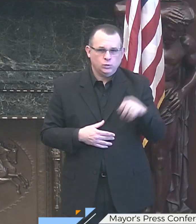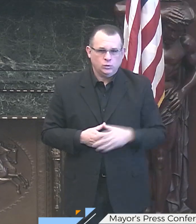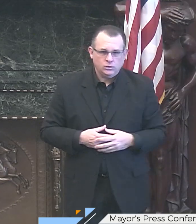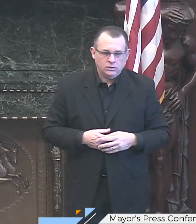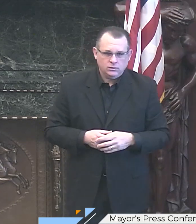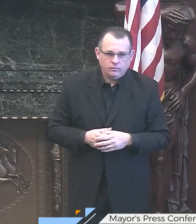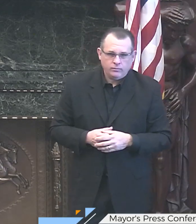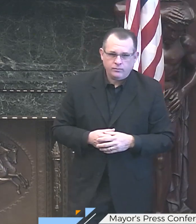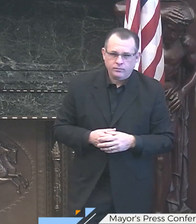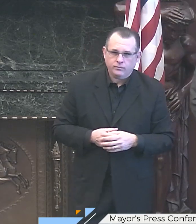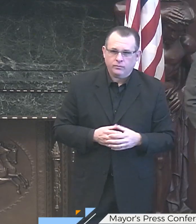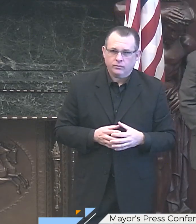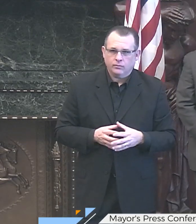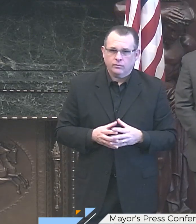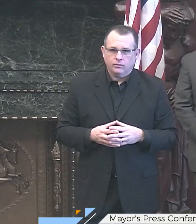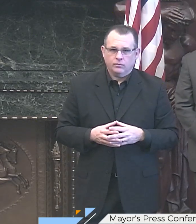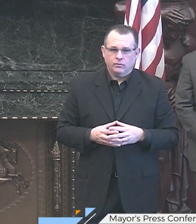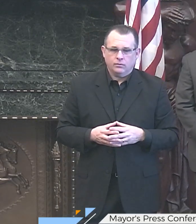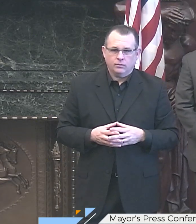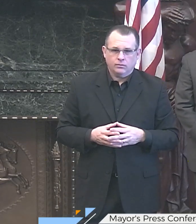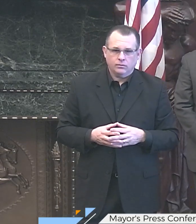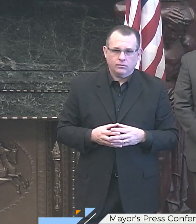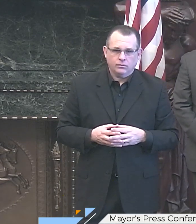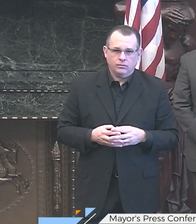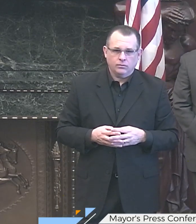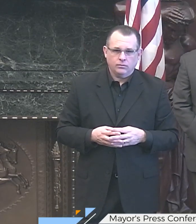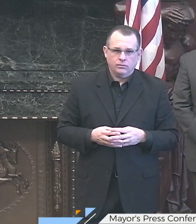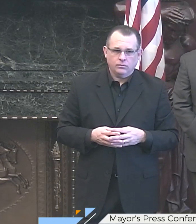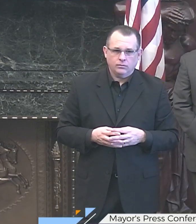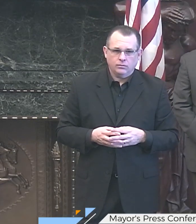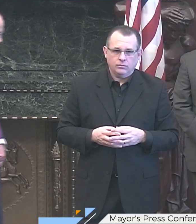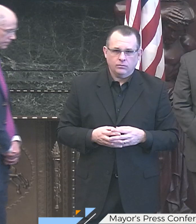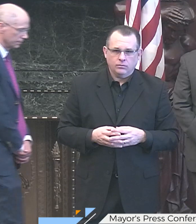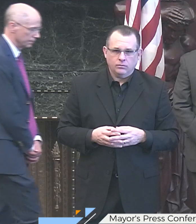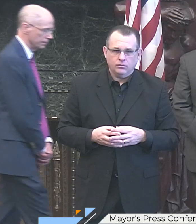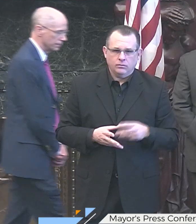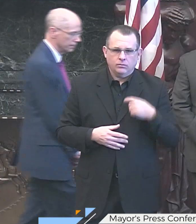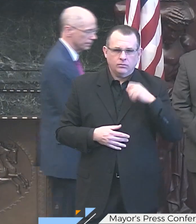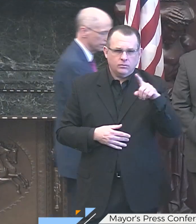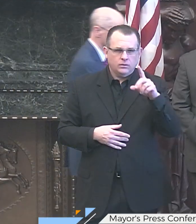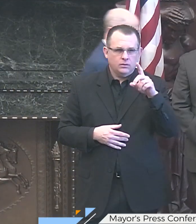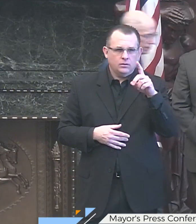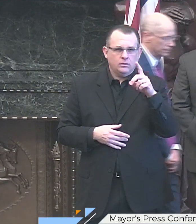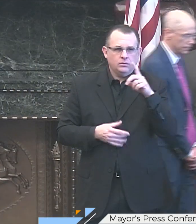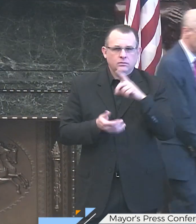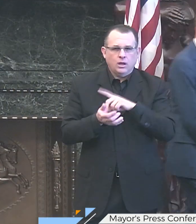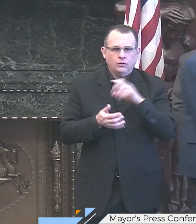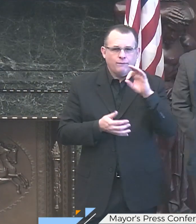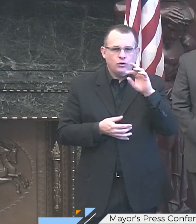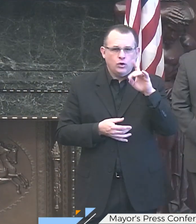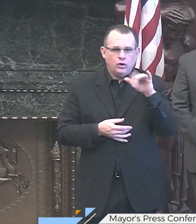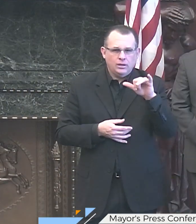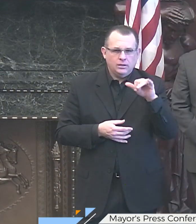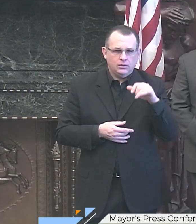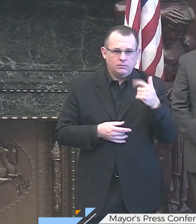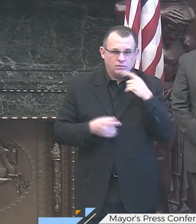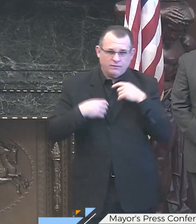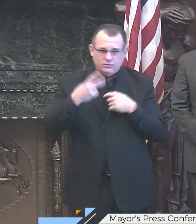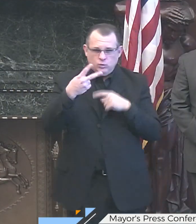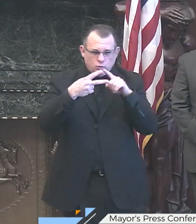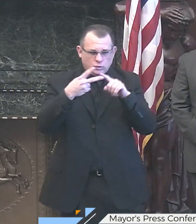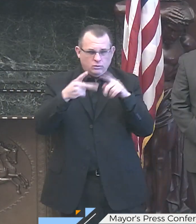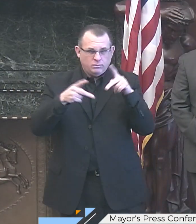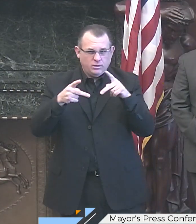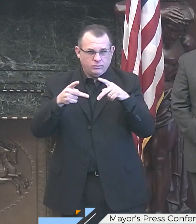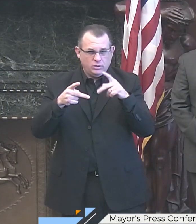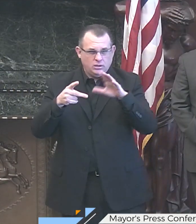Hey all. So first of all, I guess Dr. Farley, could you provide any more information about the two individuals who died from COVID-19? I know